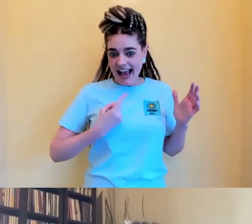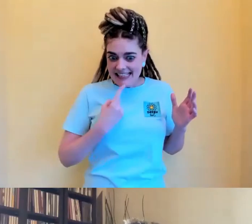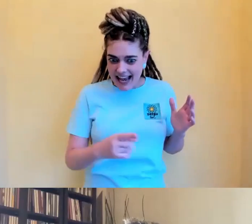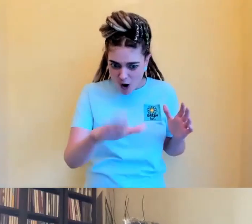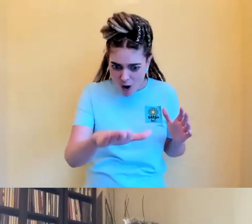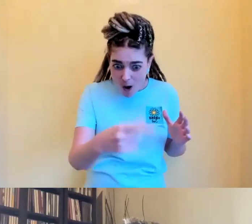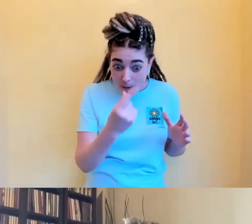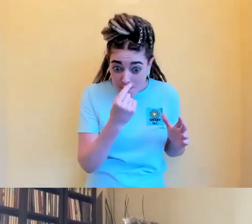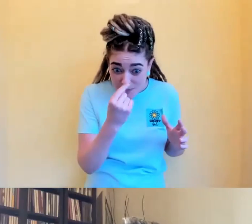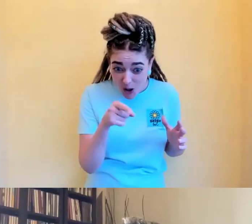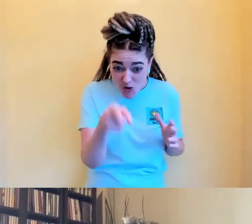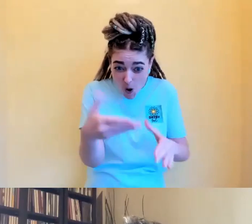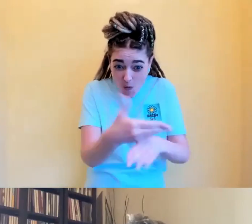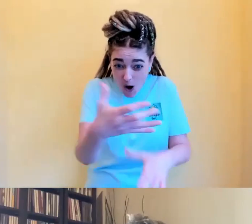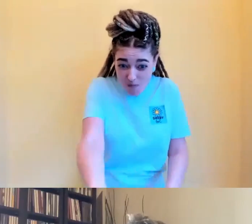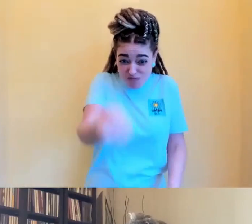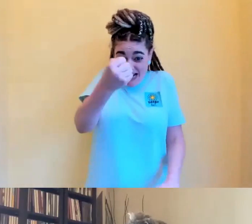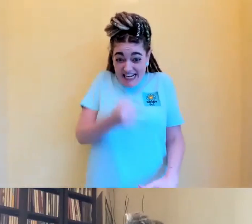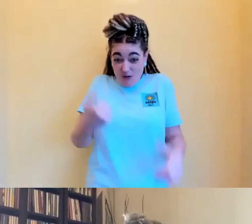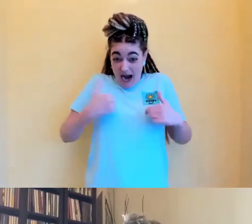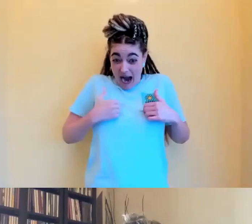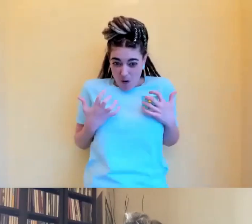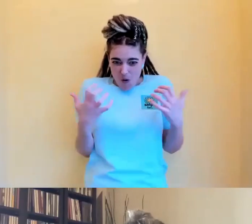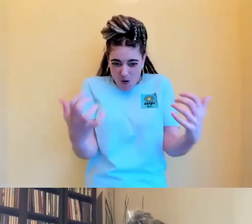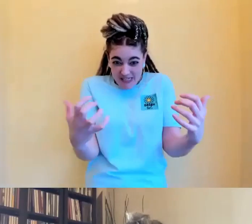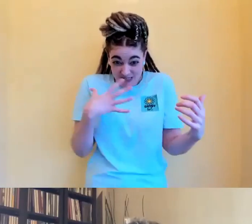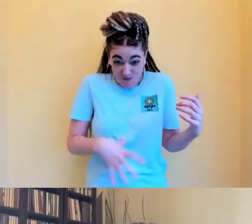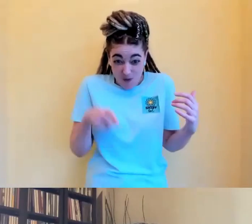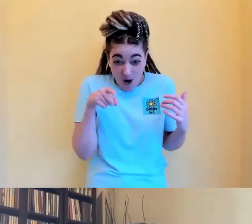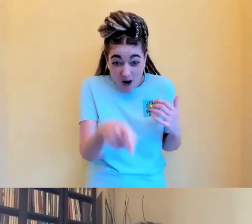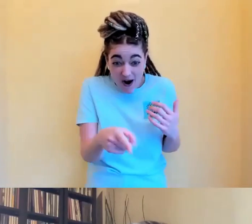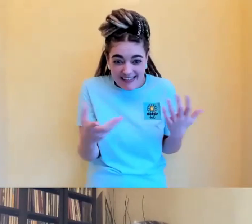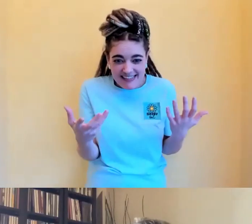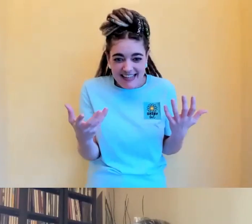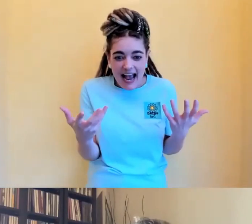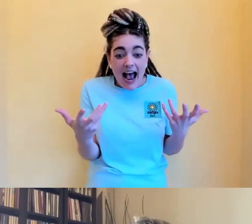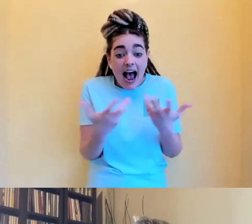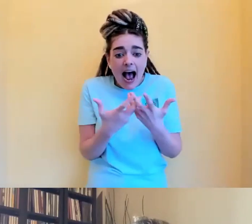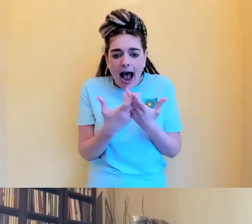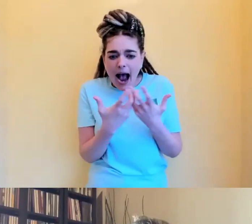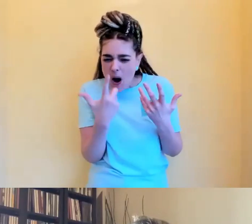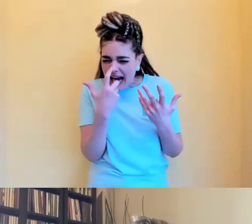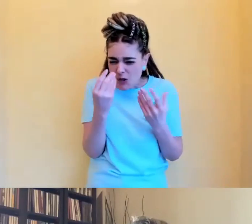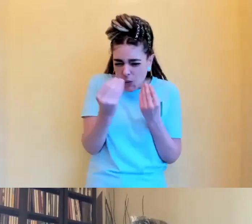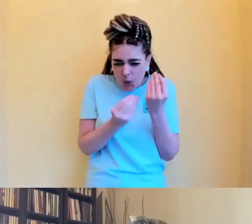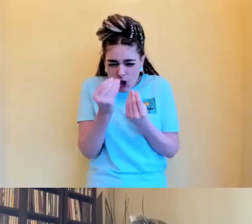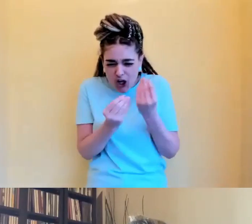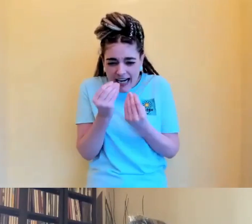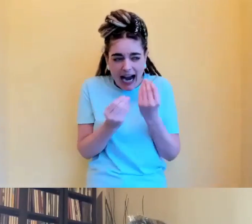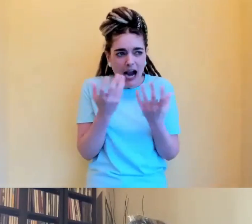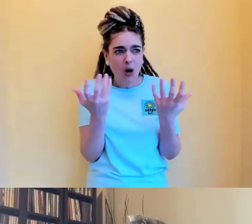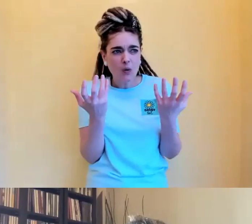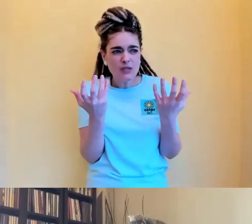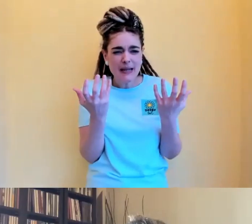to our audiences, say via Zoom, and how would you sort of overcome the logistical issues around sort of sight and sound and